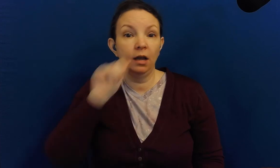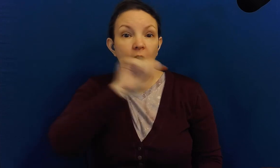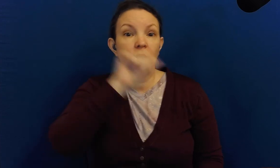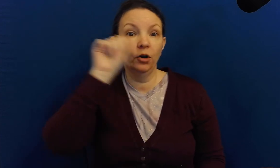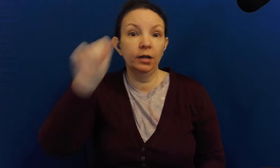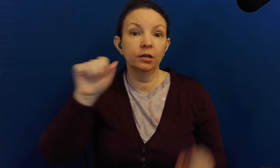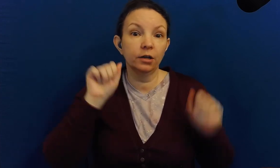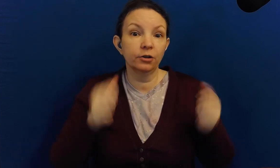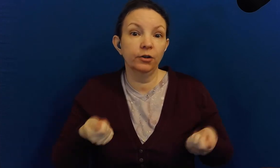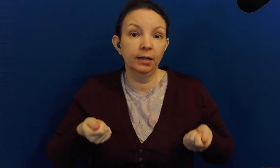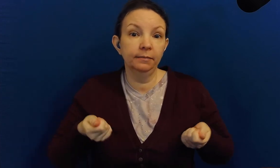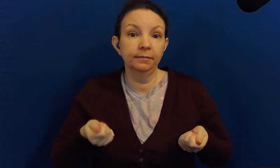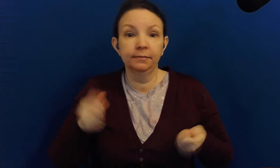going trick-or-treating?